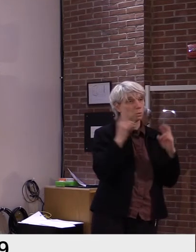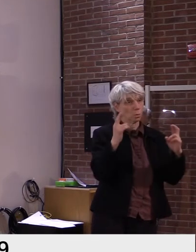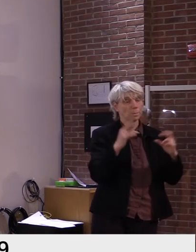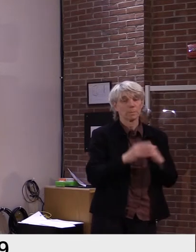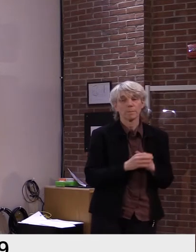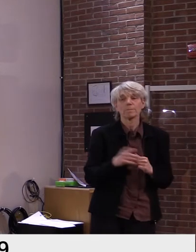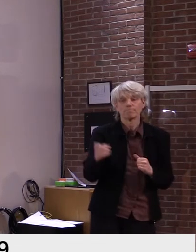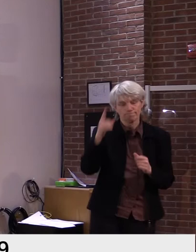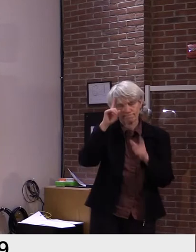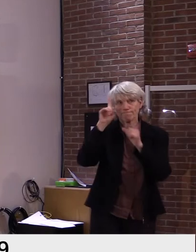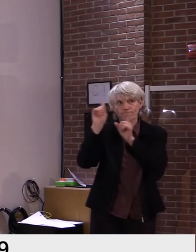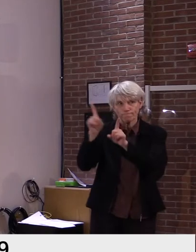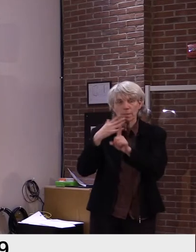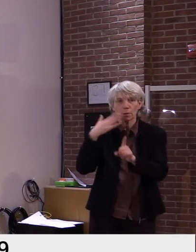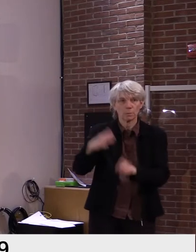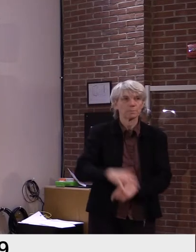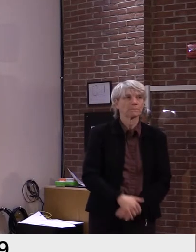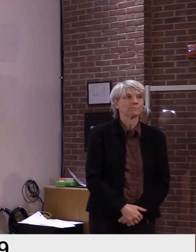All right, great, thank you.